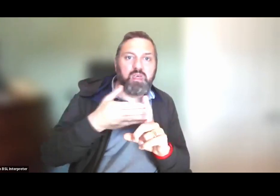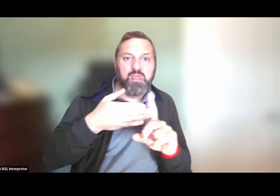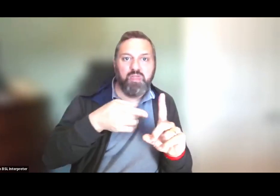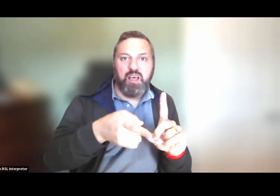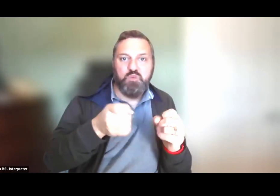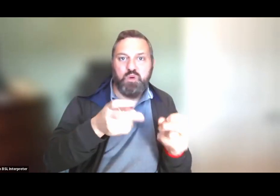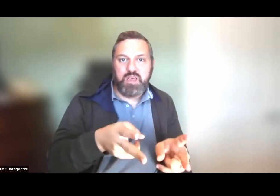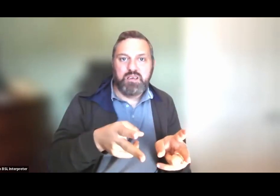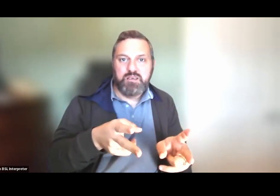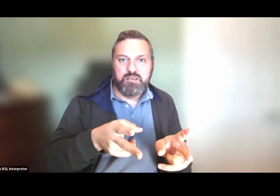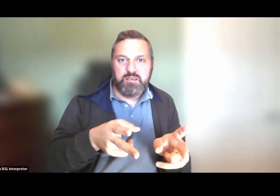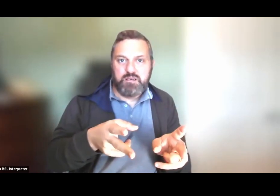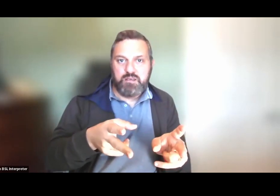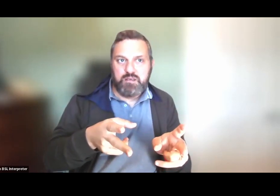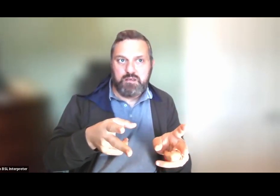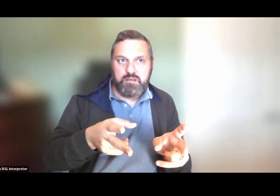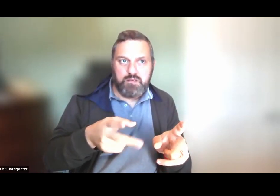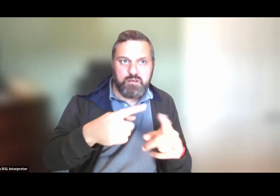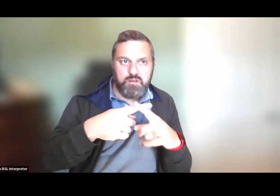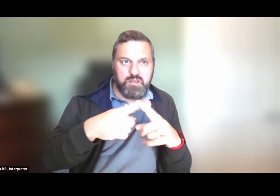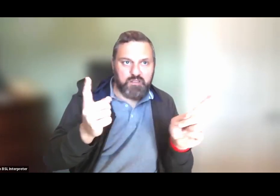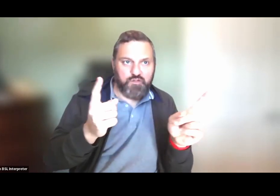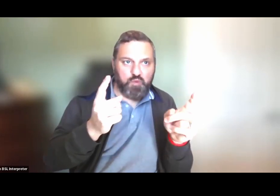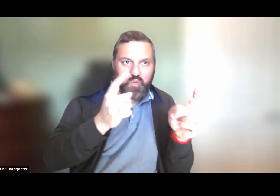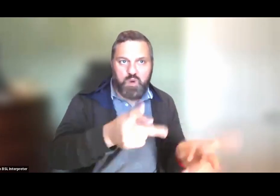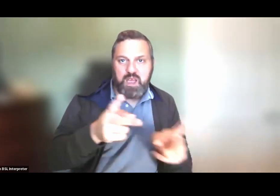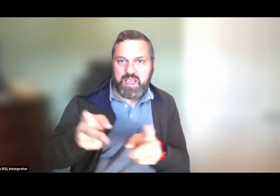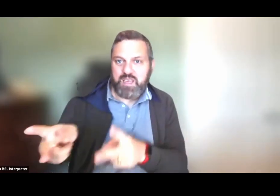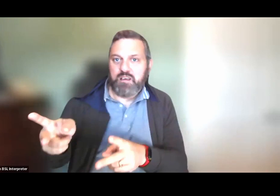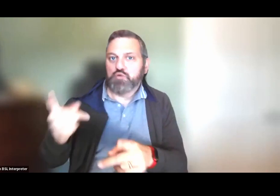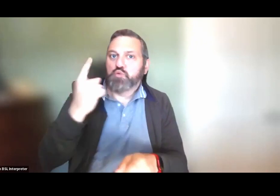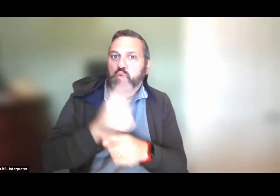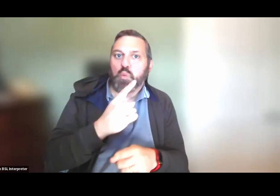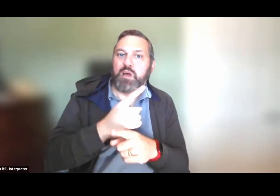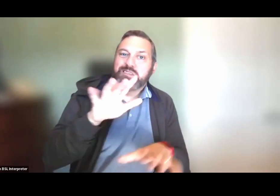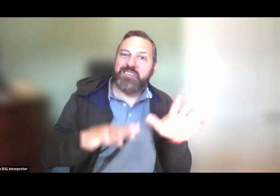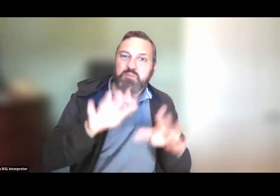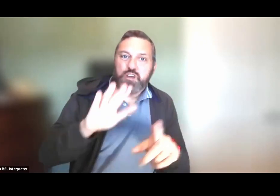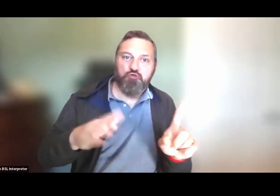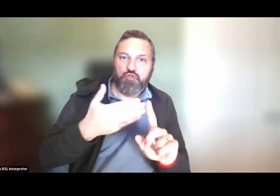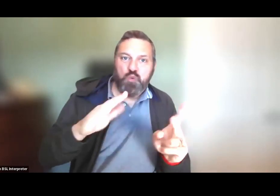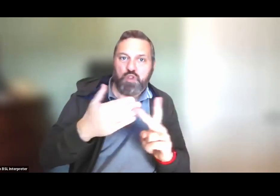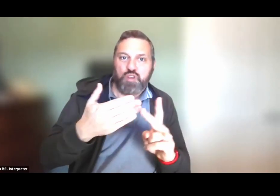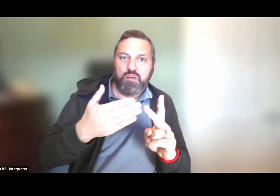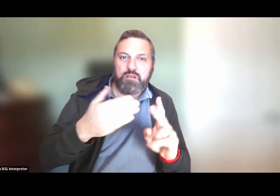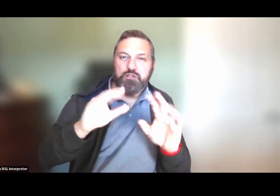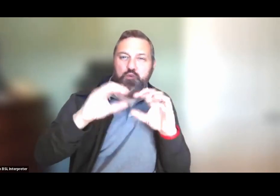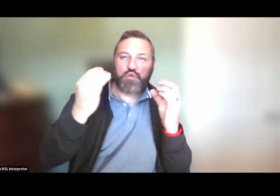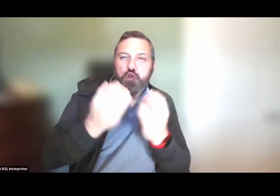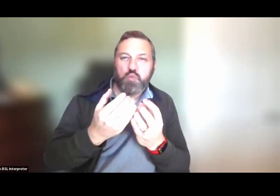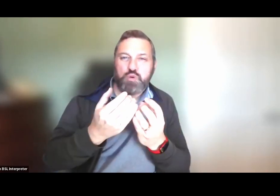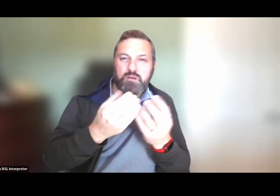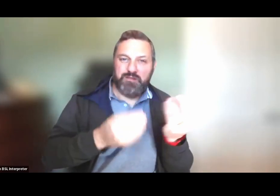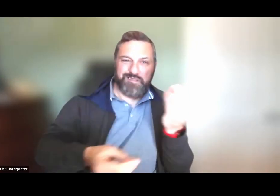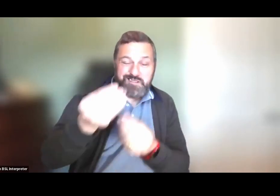think there's a real value of having different ways of talking about similar goals. And so Doughnut Economics aims to talk about an extremely